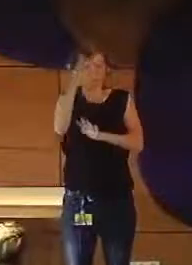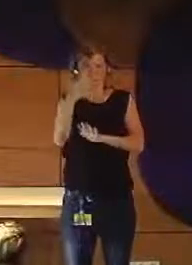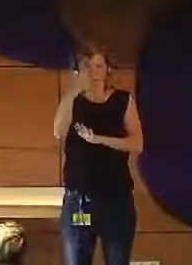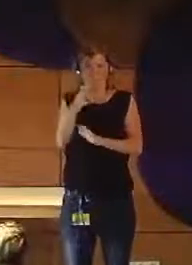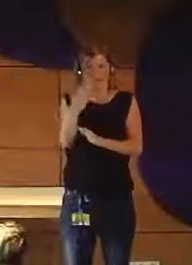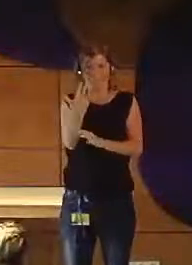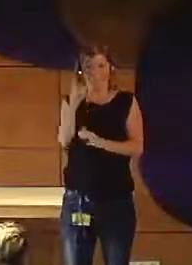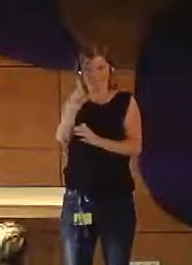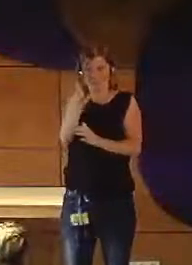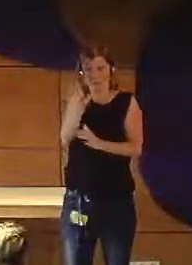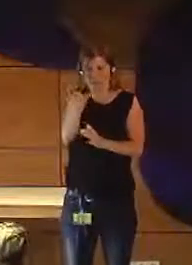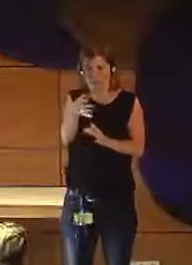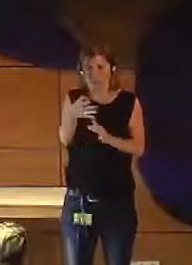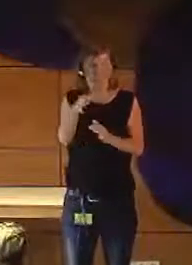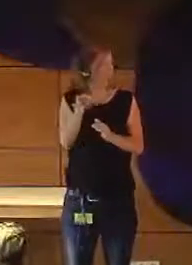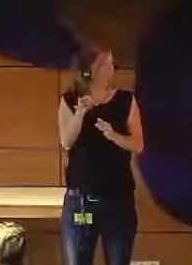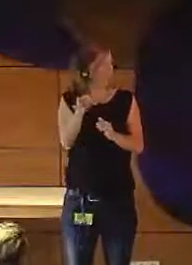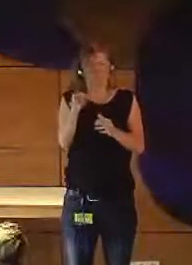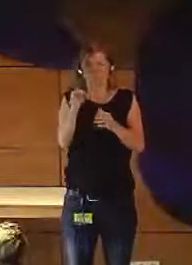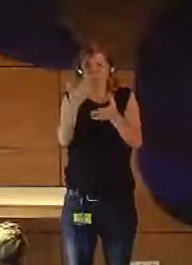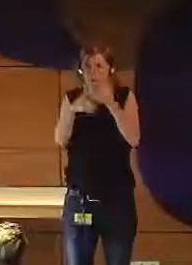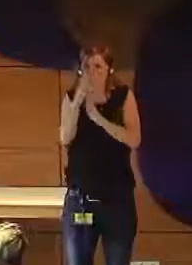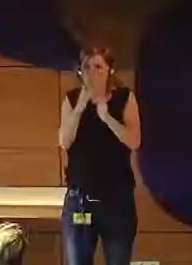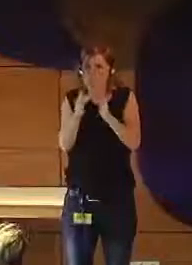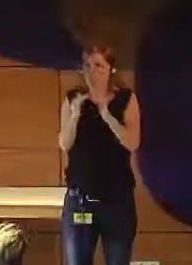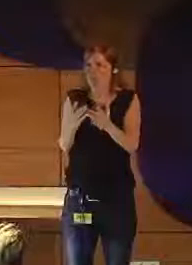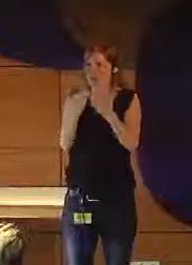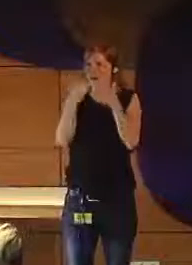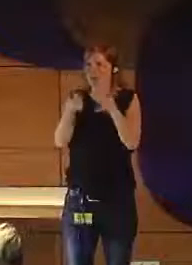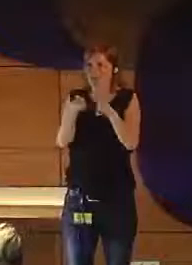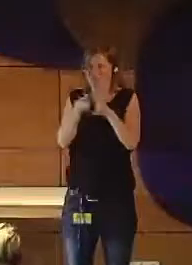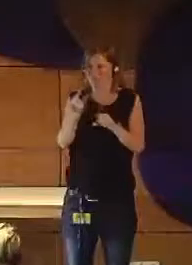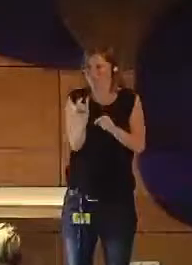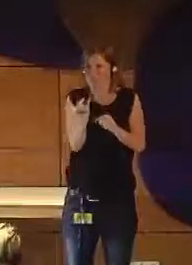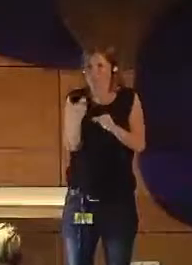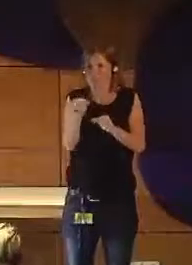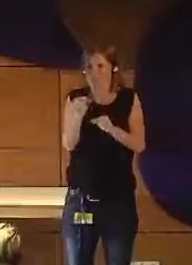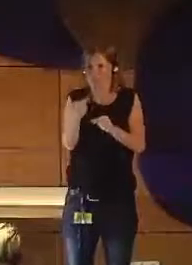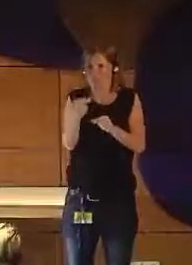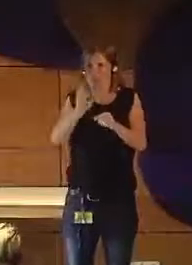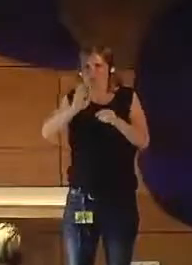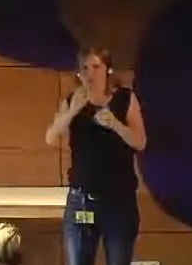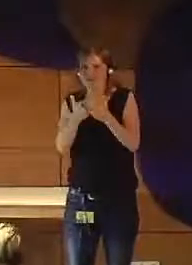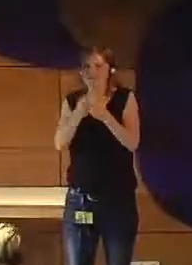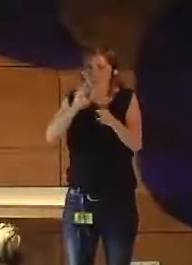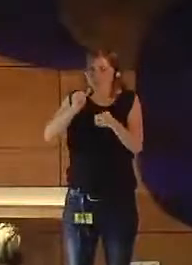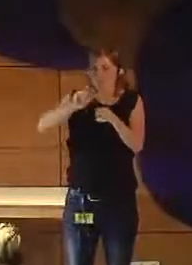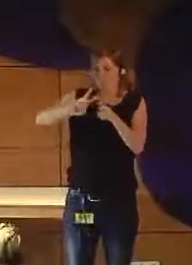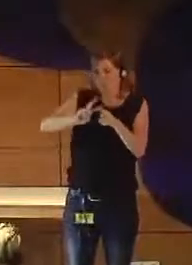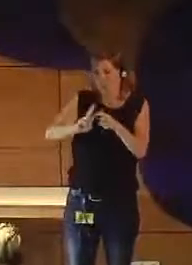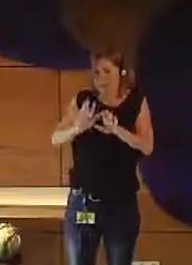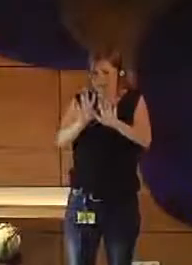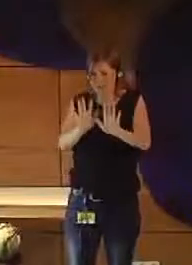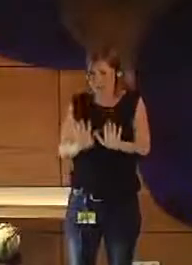big. So you have to make correction, and sometimes when they do what's called a DEXA scan, the bone density scan, they don't correct for